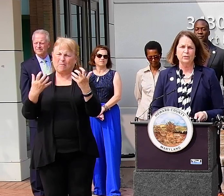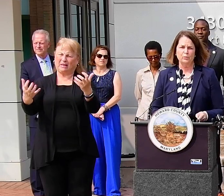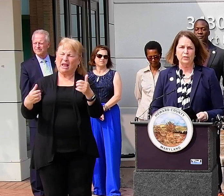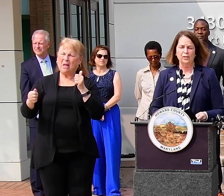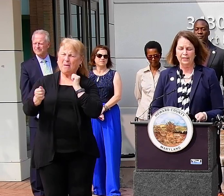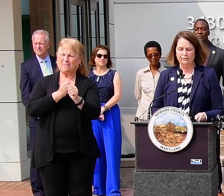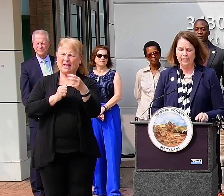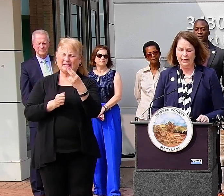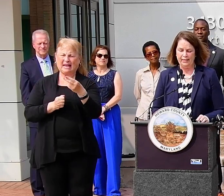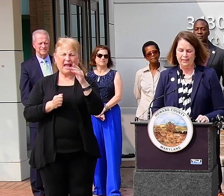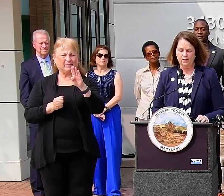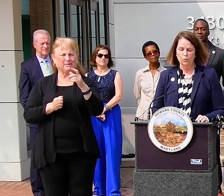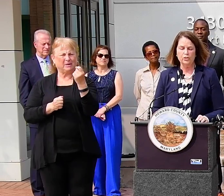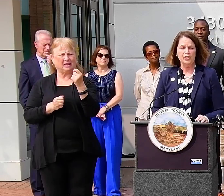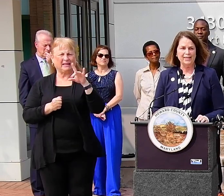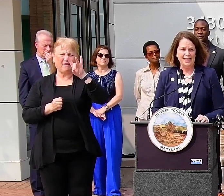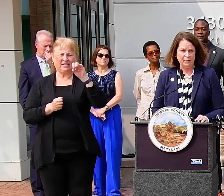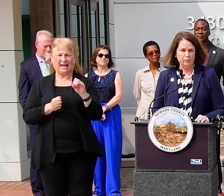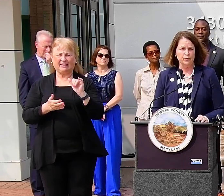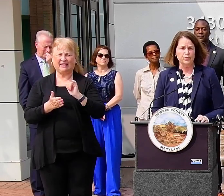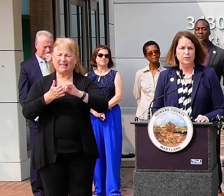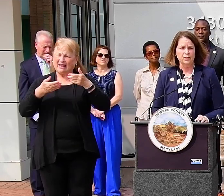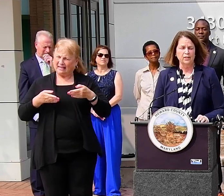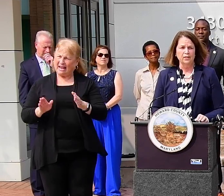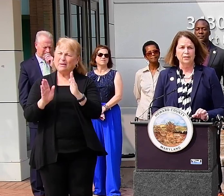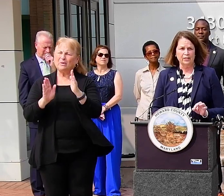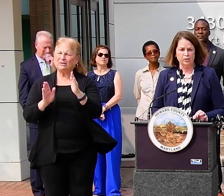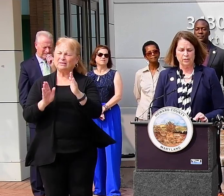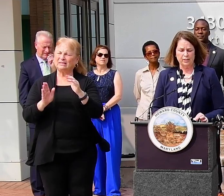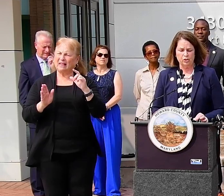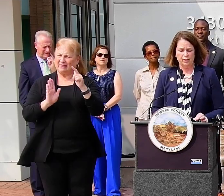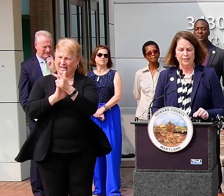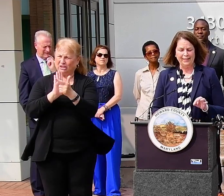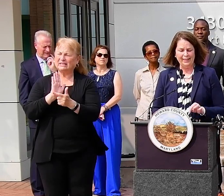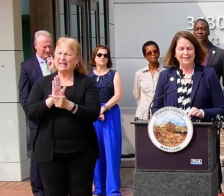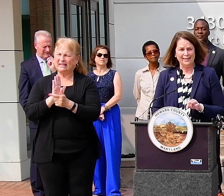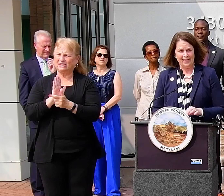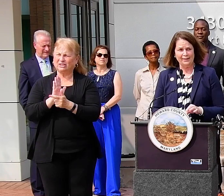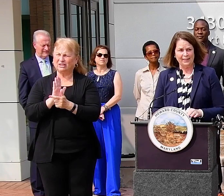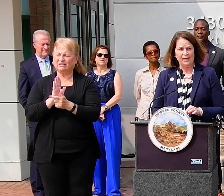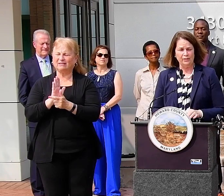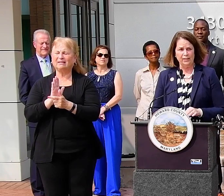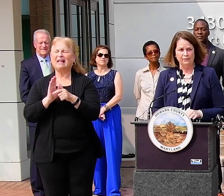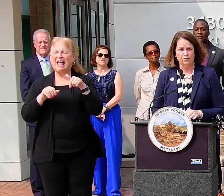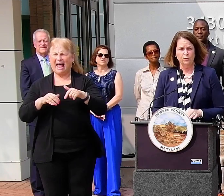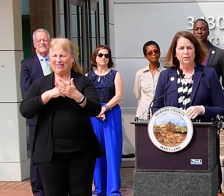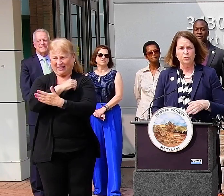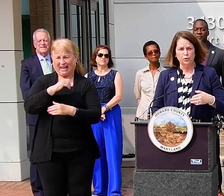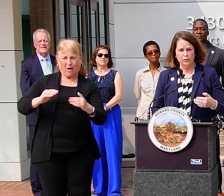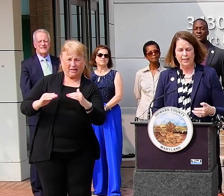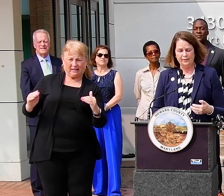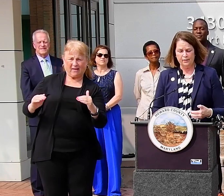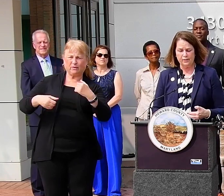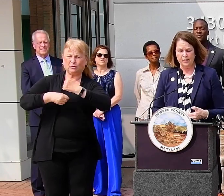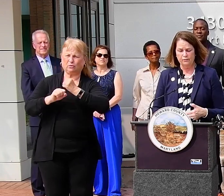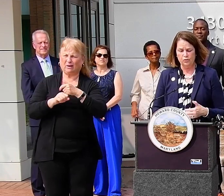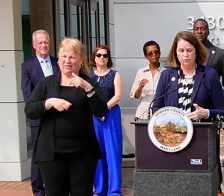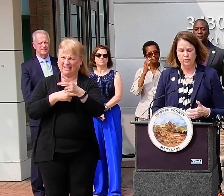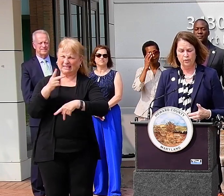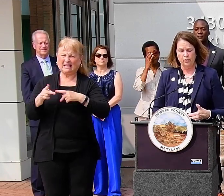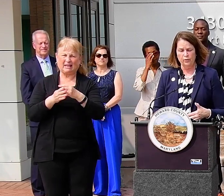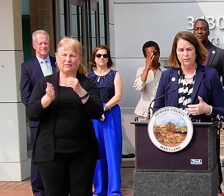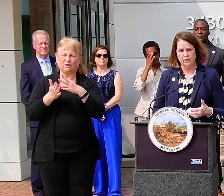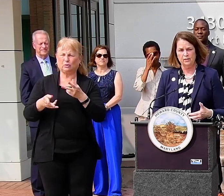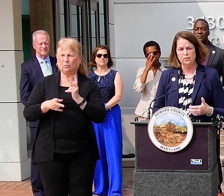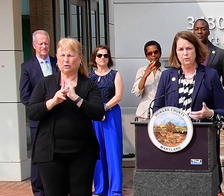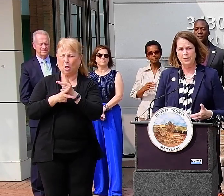passed House Bill 1180, which enables legislation at the county level to create this kind of